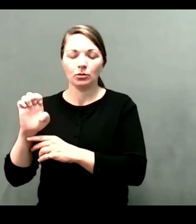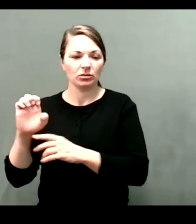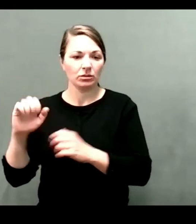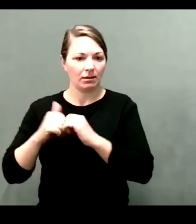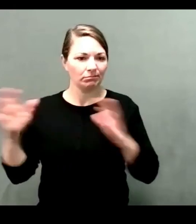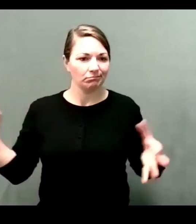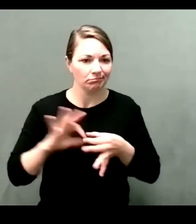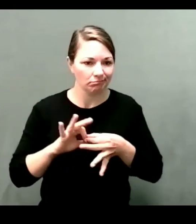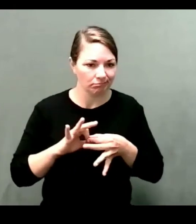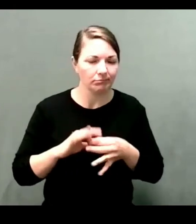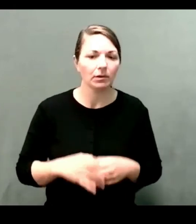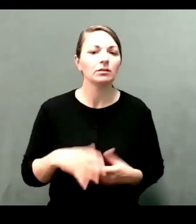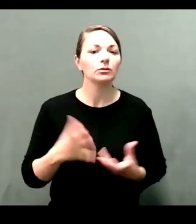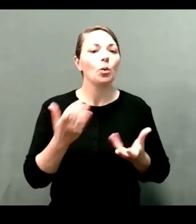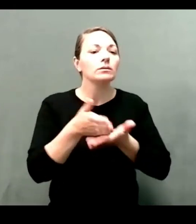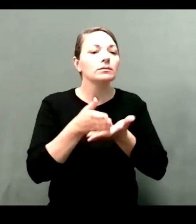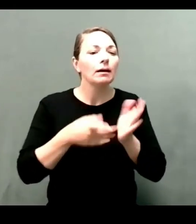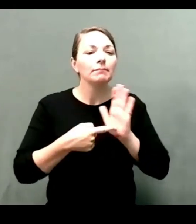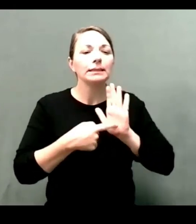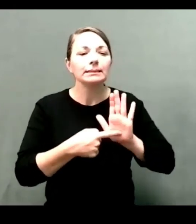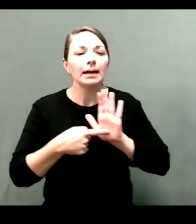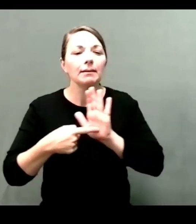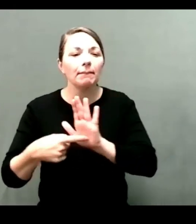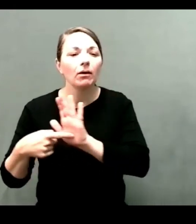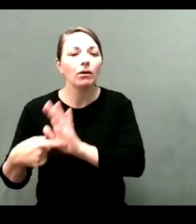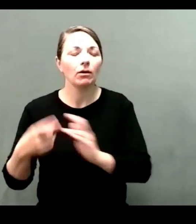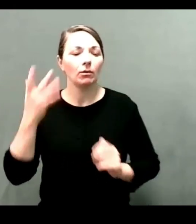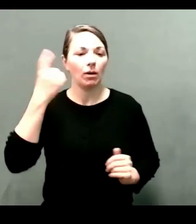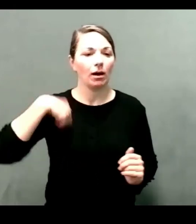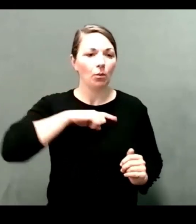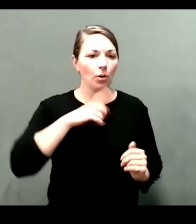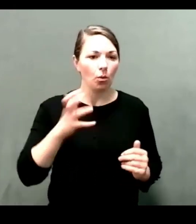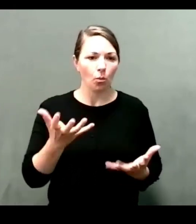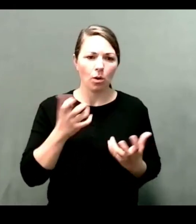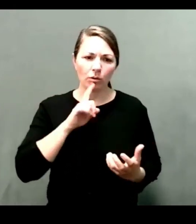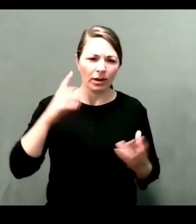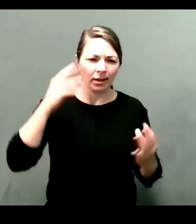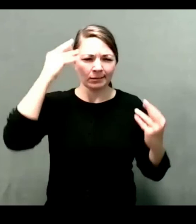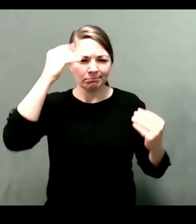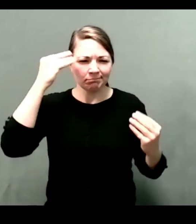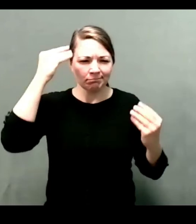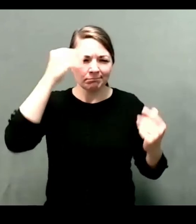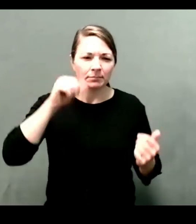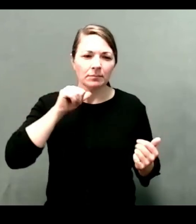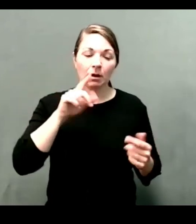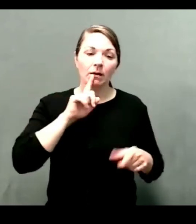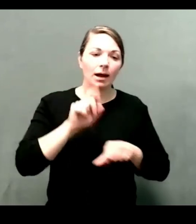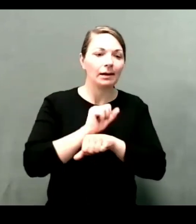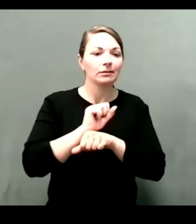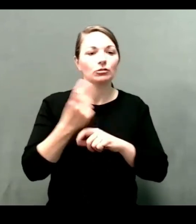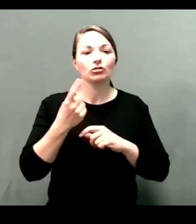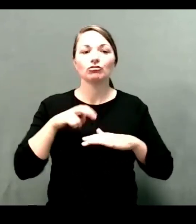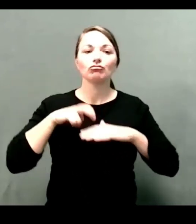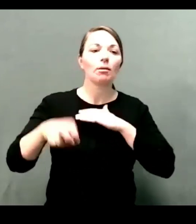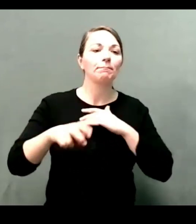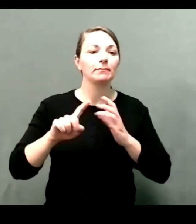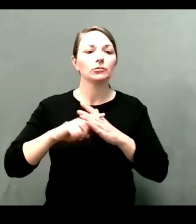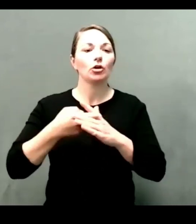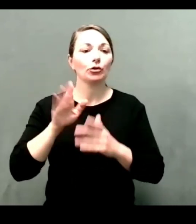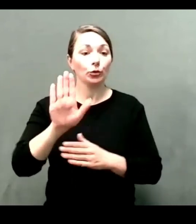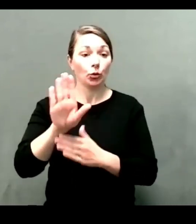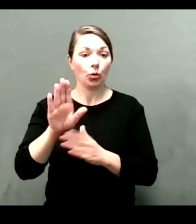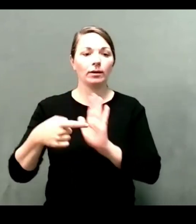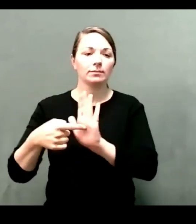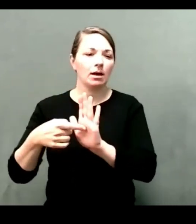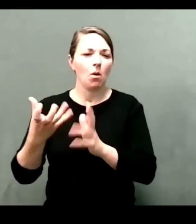examples to begin with, right? So that we could do a little thinking about this before we just jump into your actual case example. So here